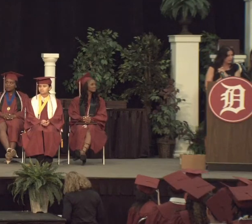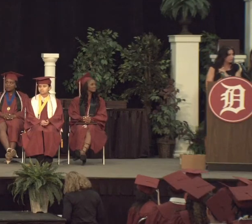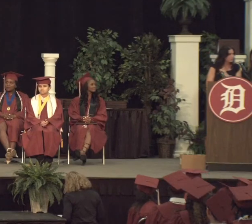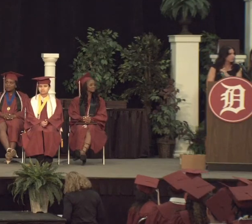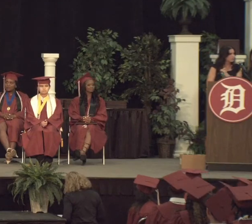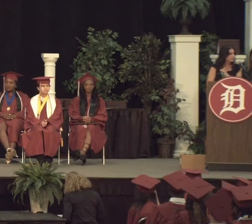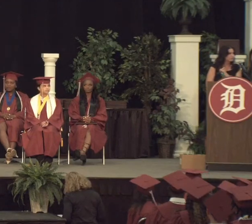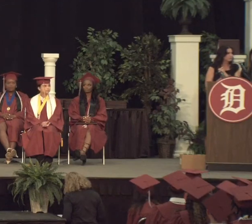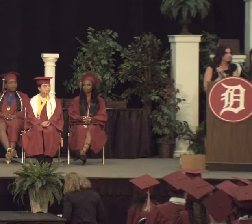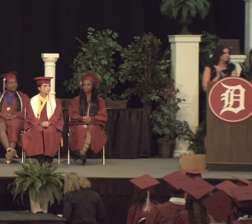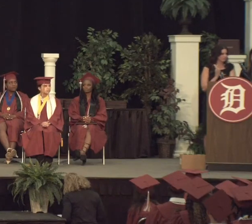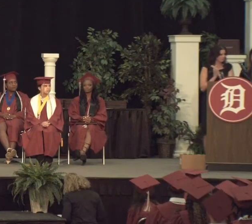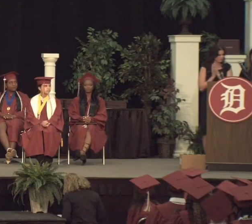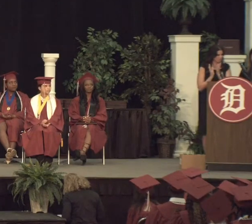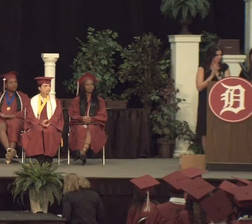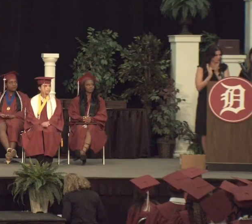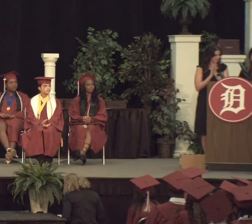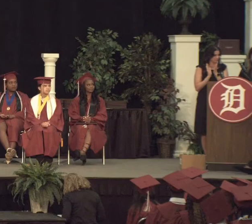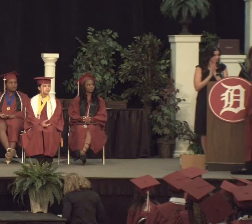DeAndre Blue.